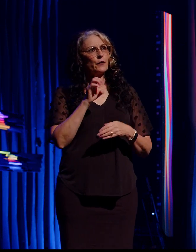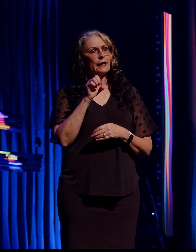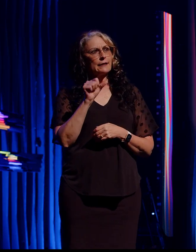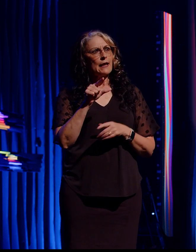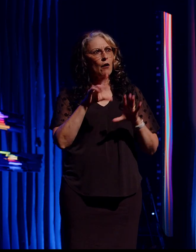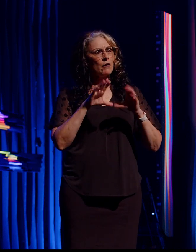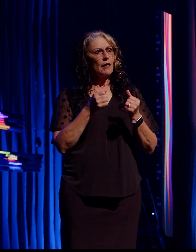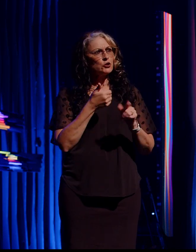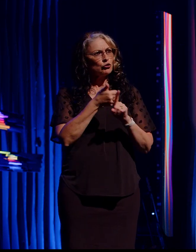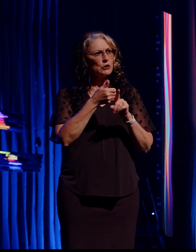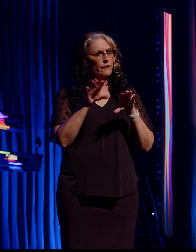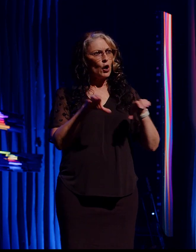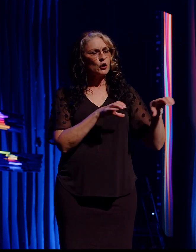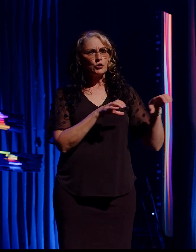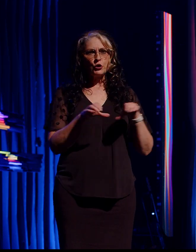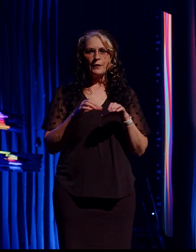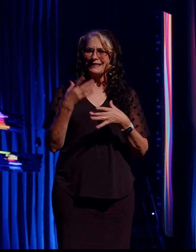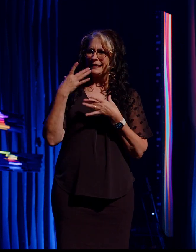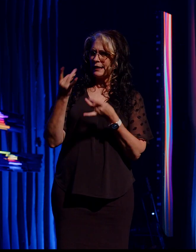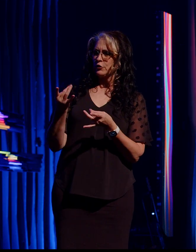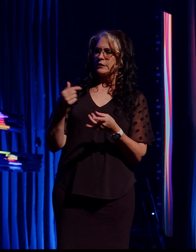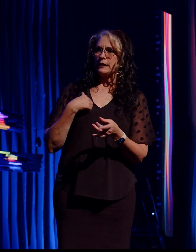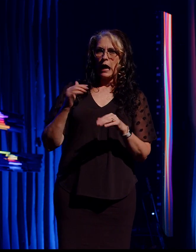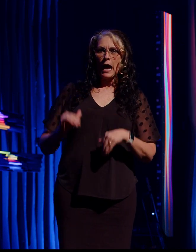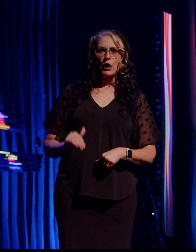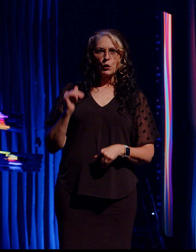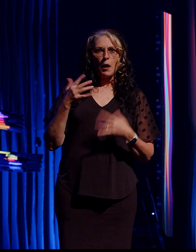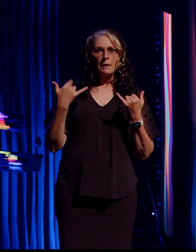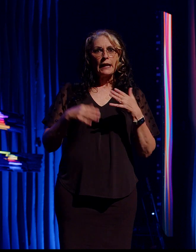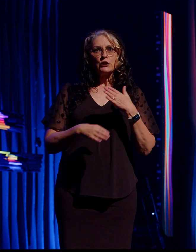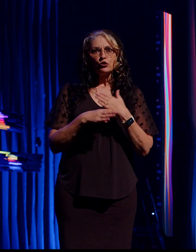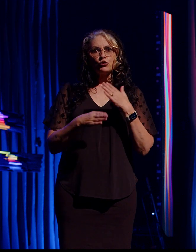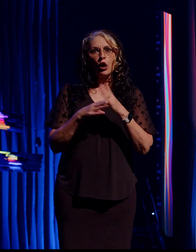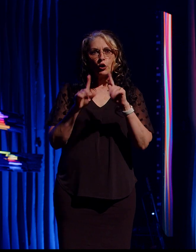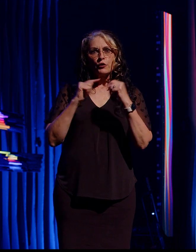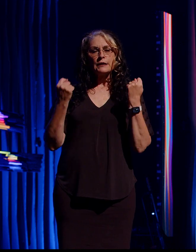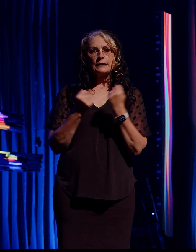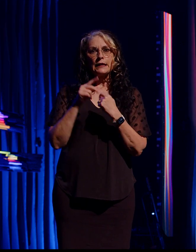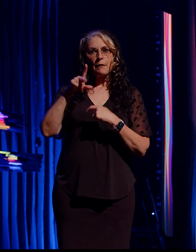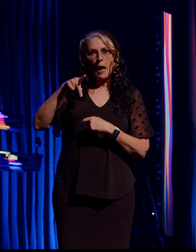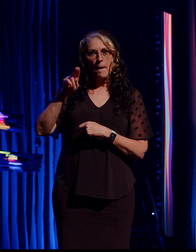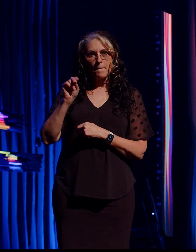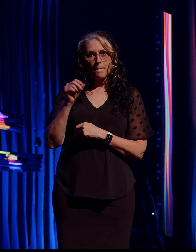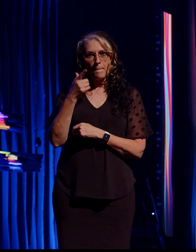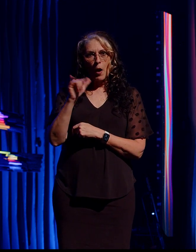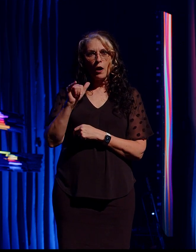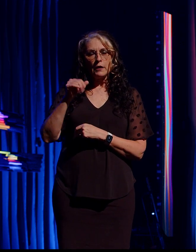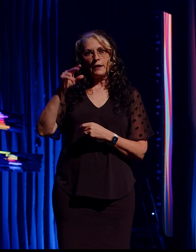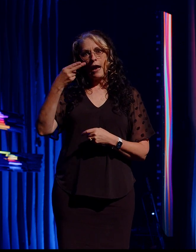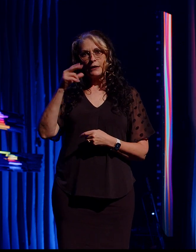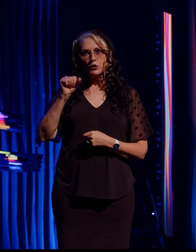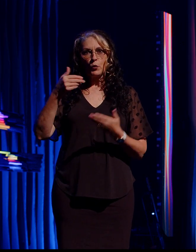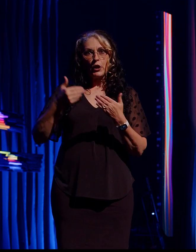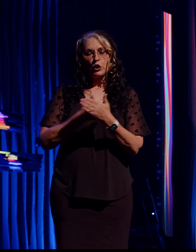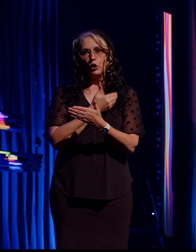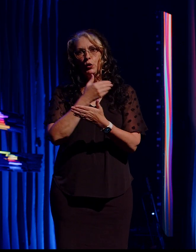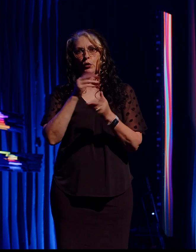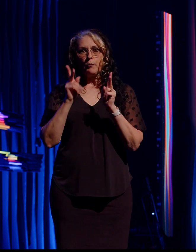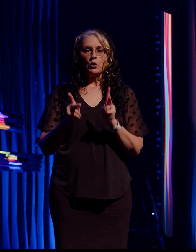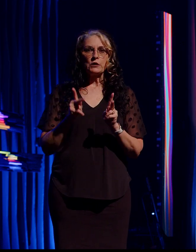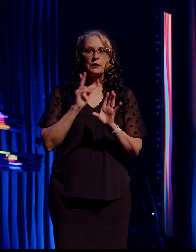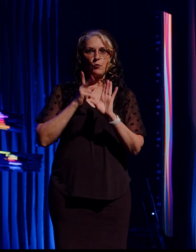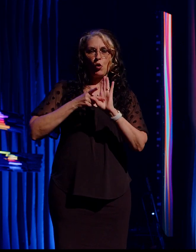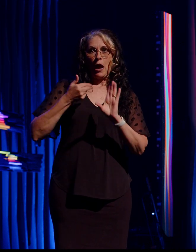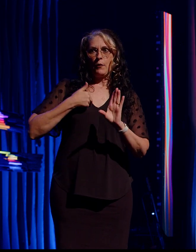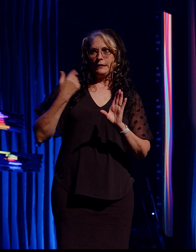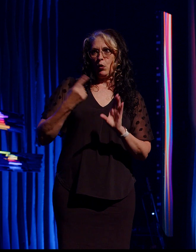ESL classes that you guys do." Now, it's interesting. I grew up playing soccer, and the soccer team that I was on at Pauley, we had the newcomer program there. I was one of the